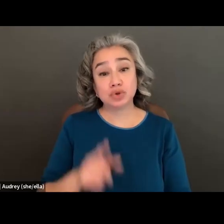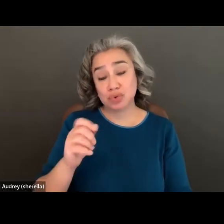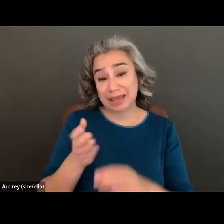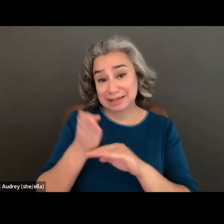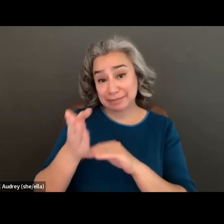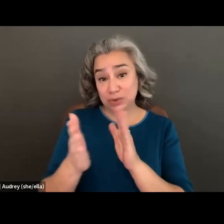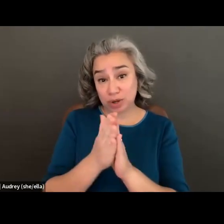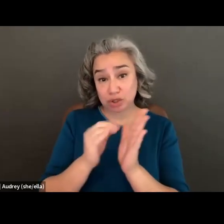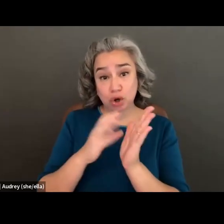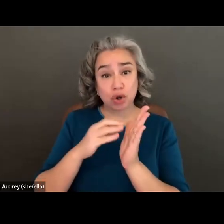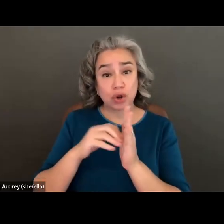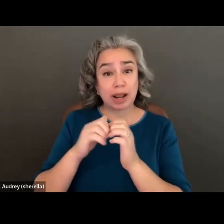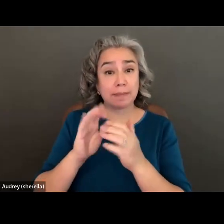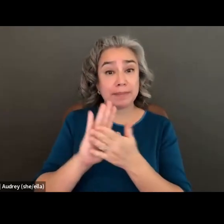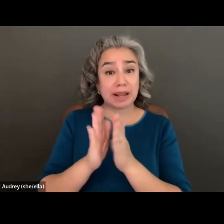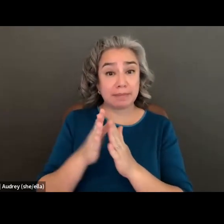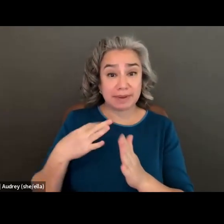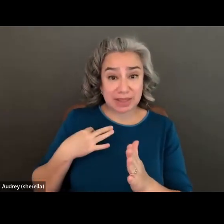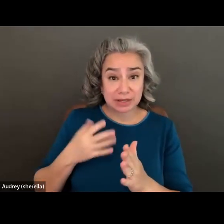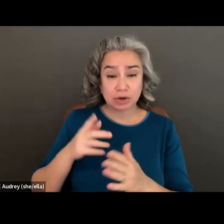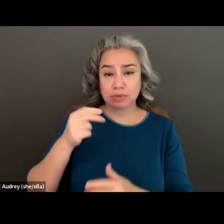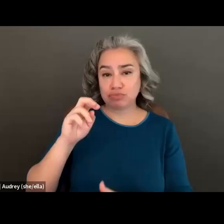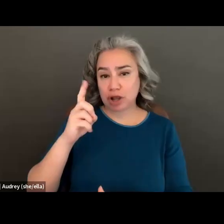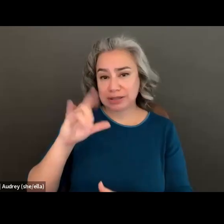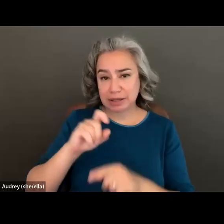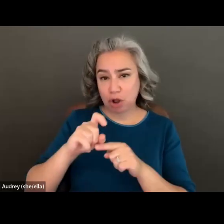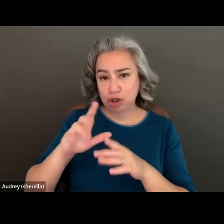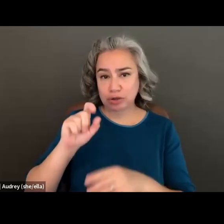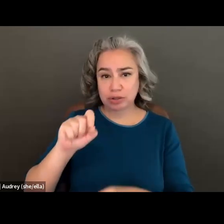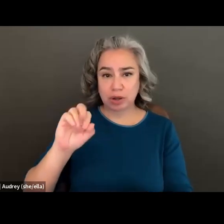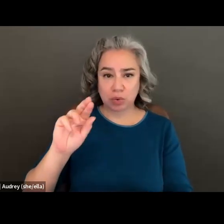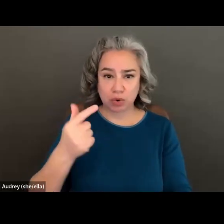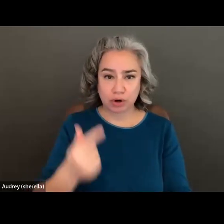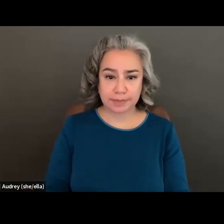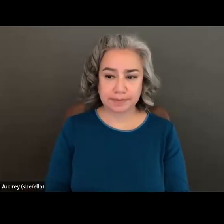learn how to become a volunteer at proxycaller.org.